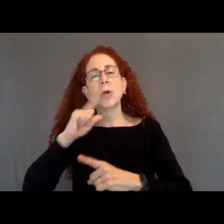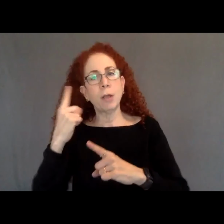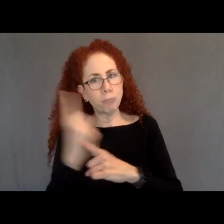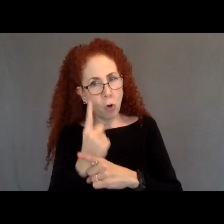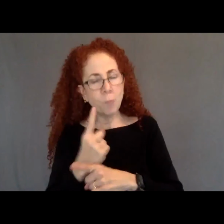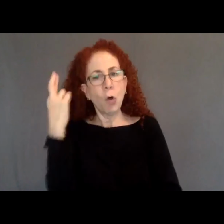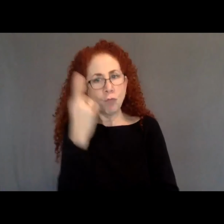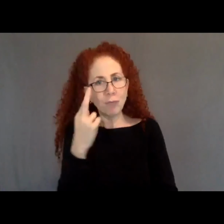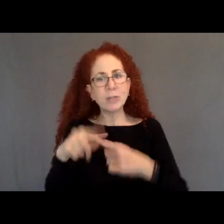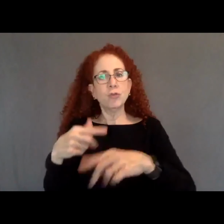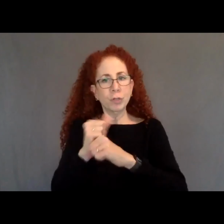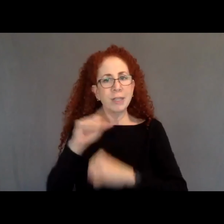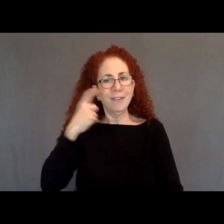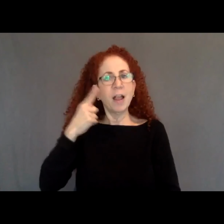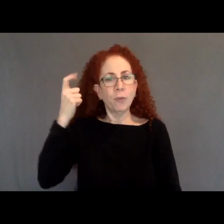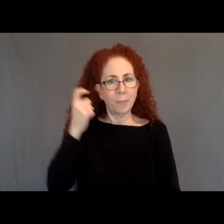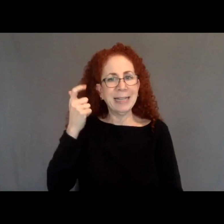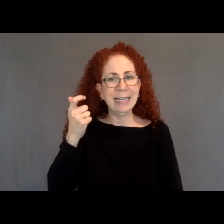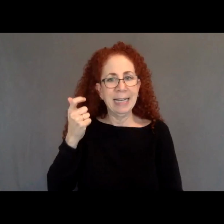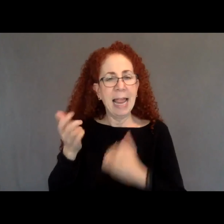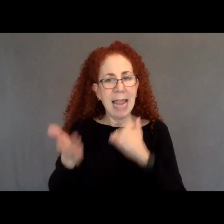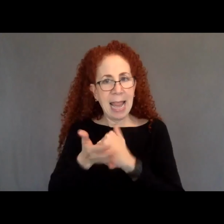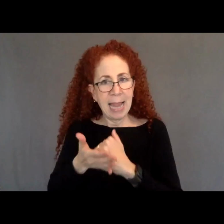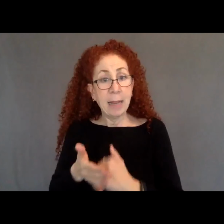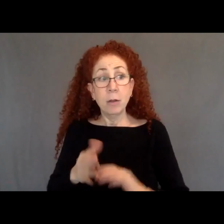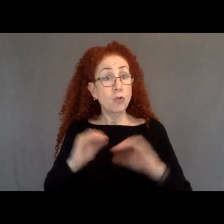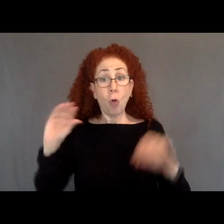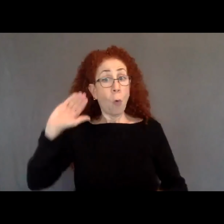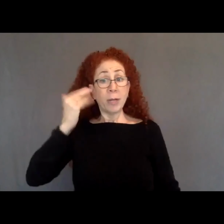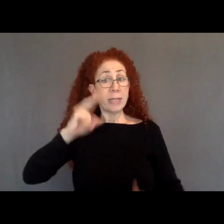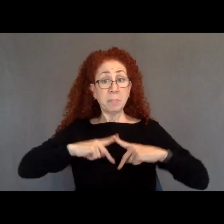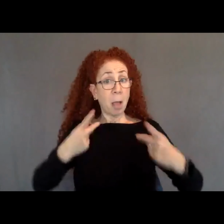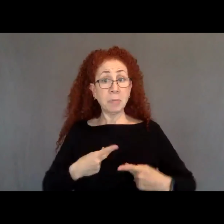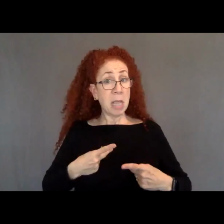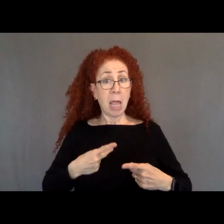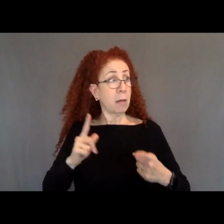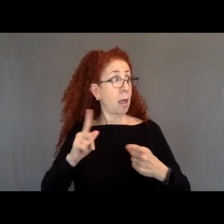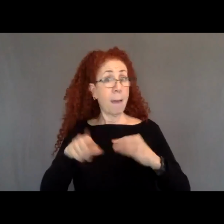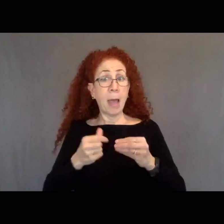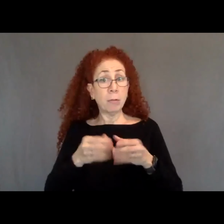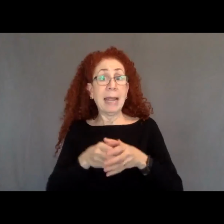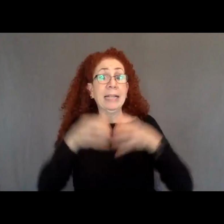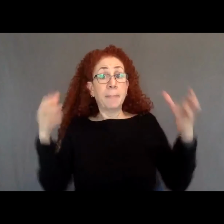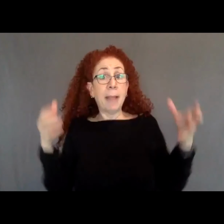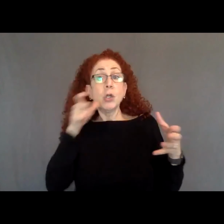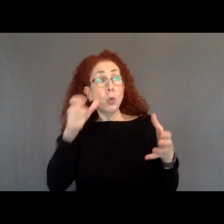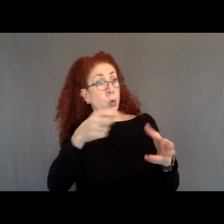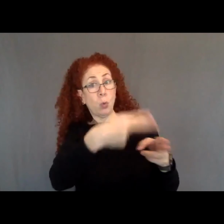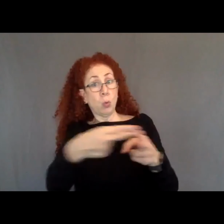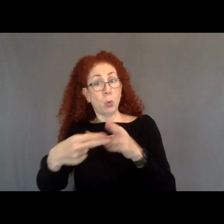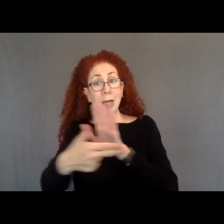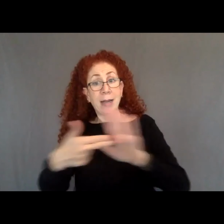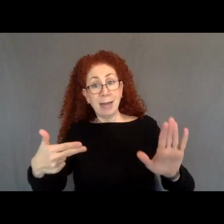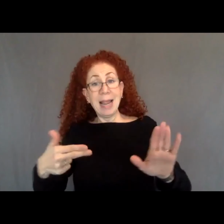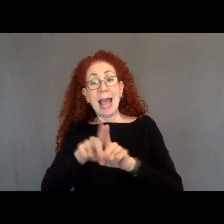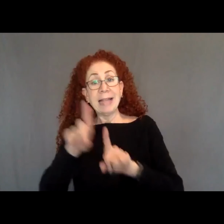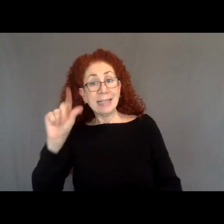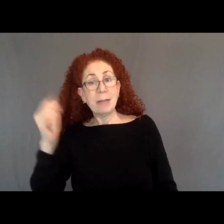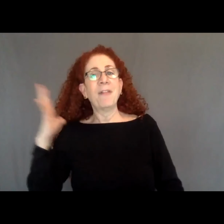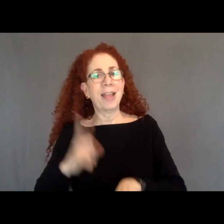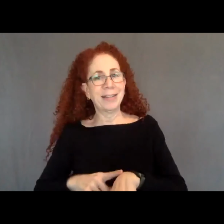basis for receiving government aid, and no one seemed all that upset about expanding who counted as disabled, at least not